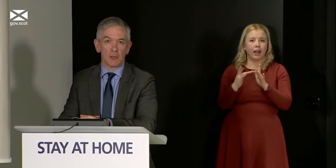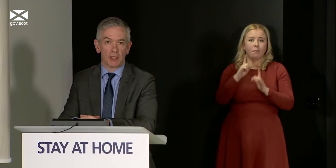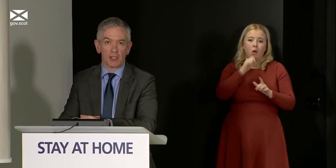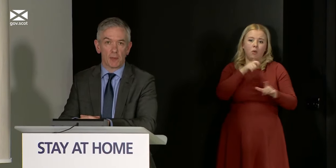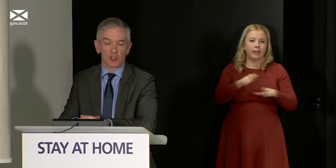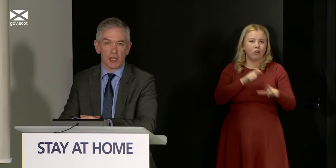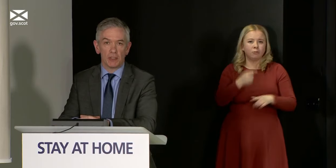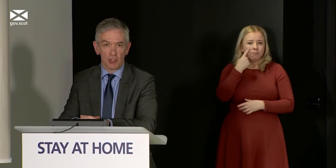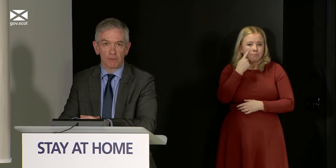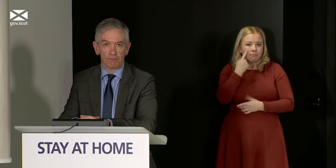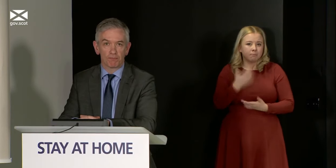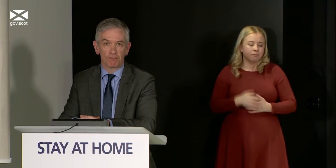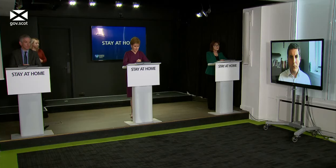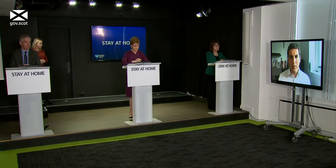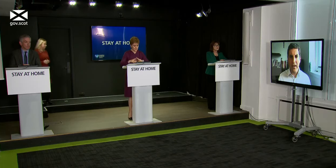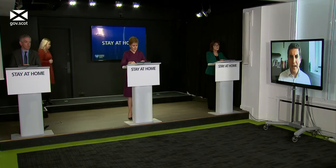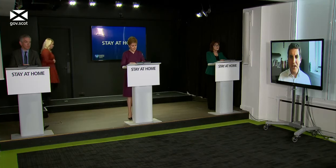to kind of keep an eye on the emerging evidence.